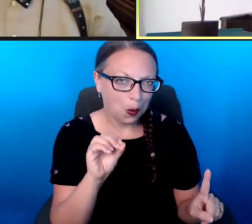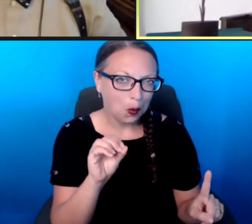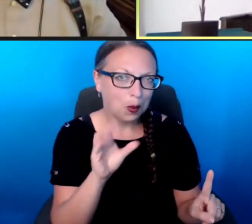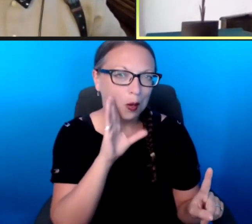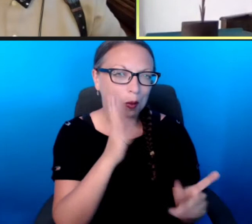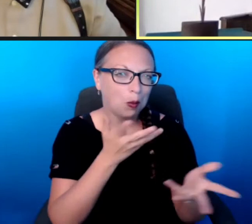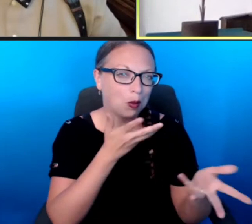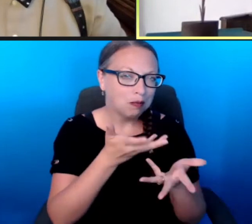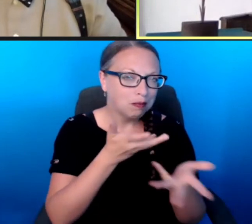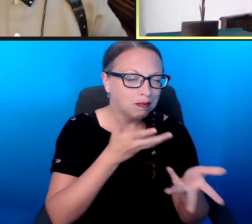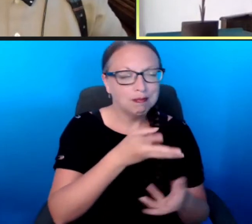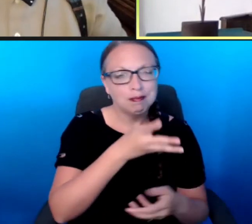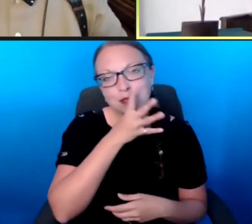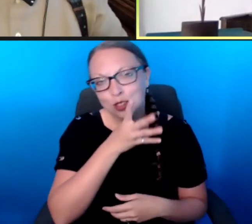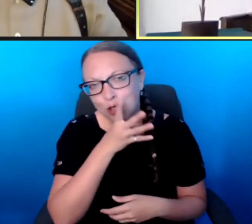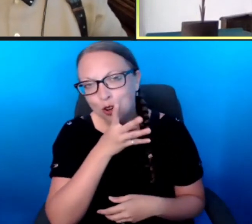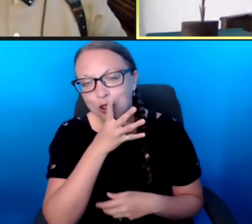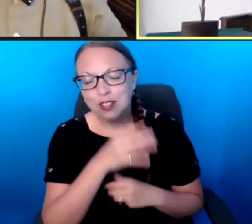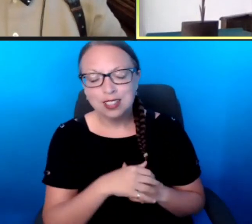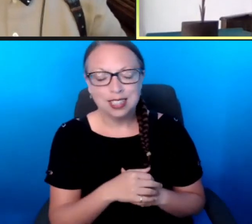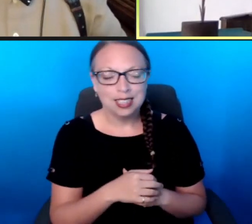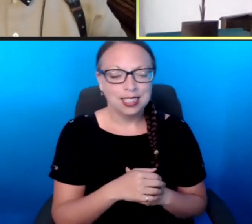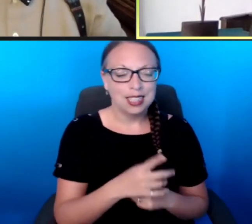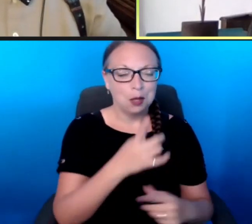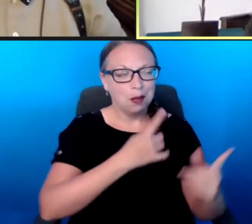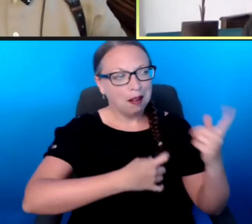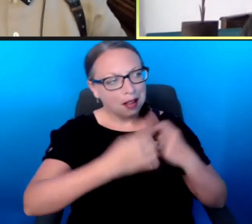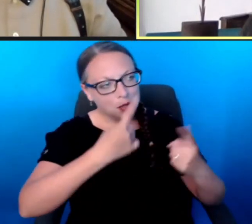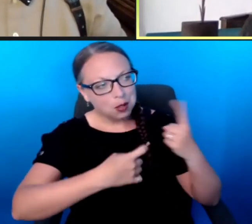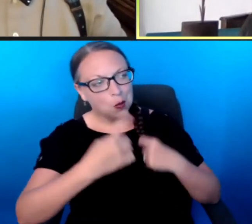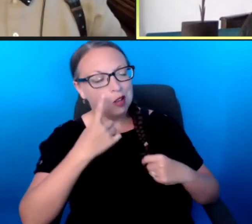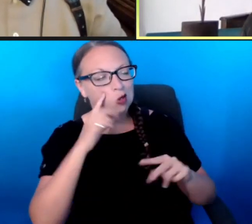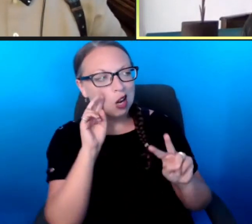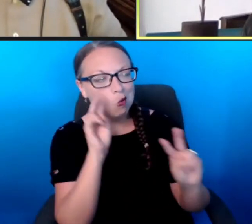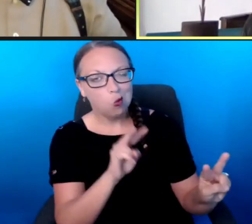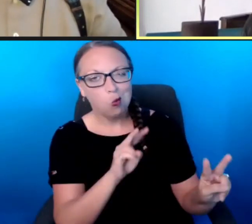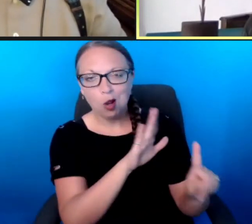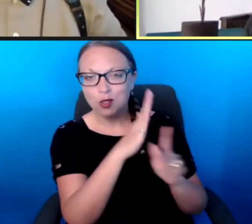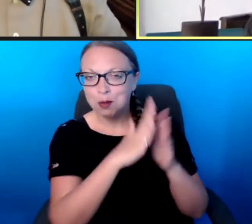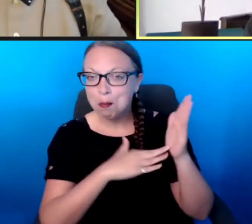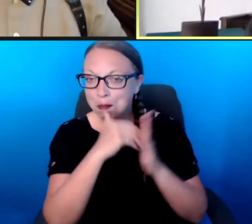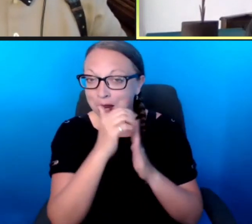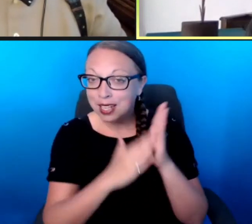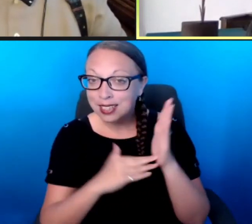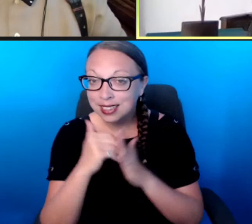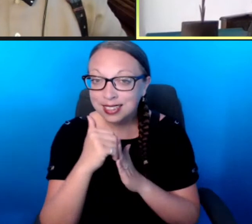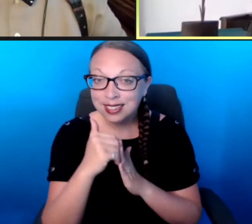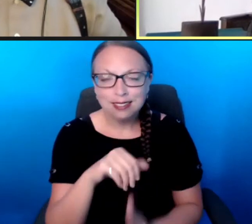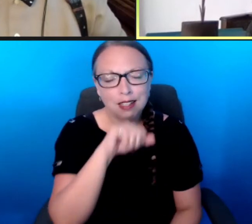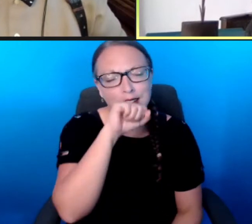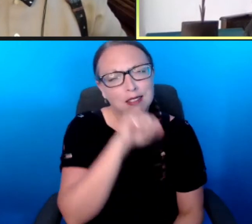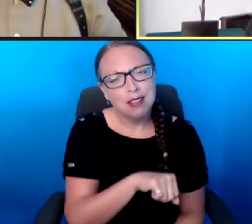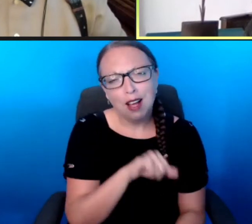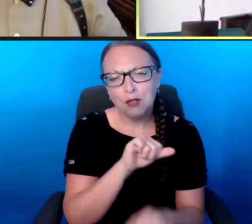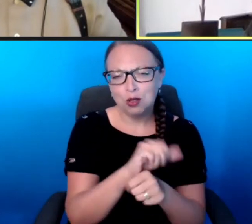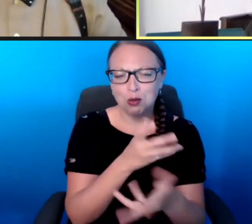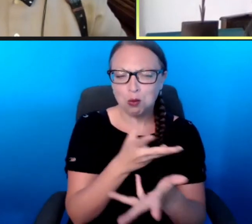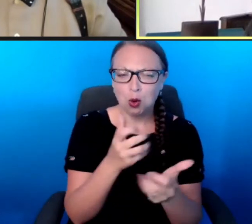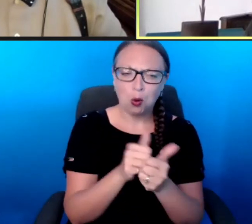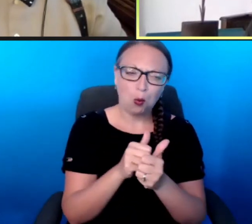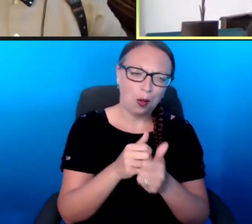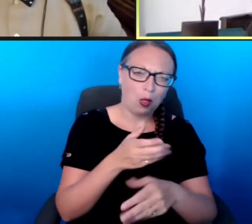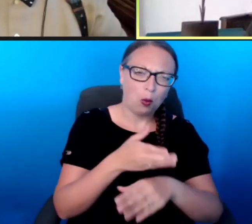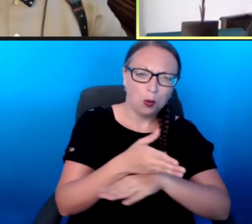and I would ask questions and watch him paint. I liked working with wood and stone and